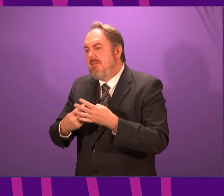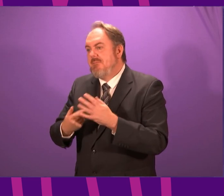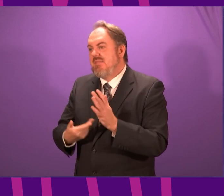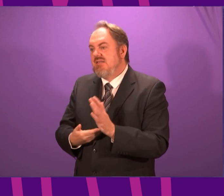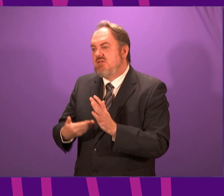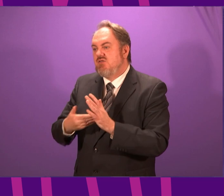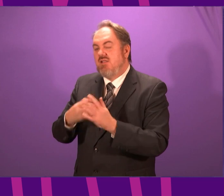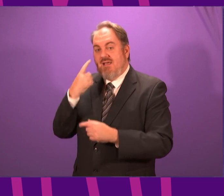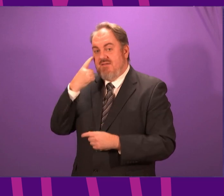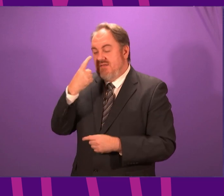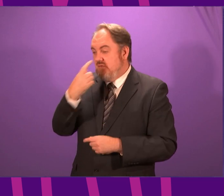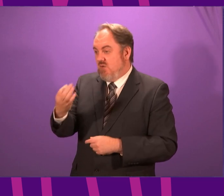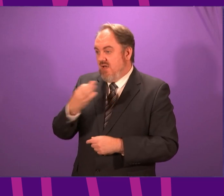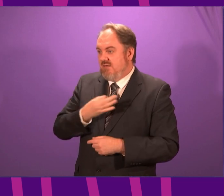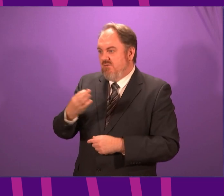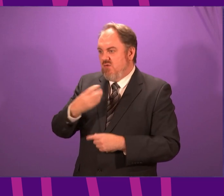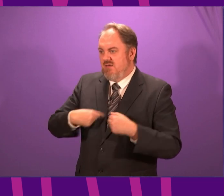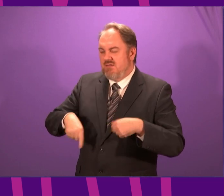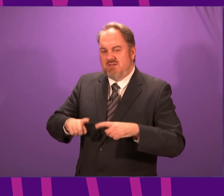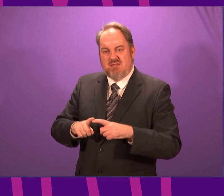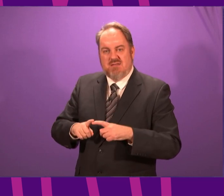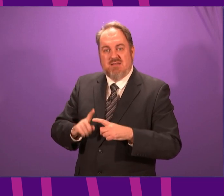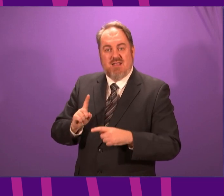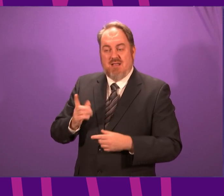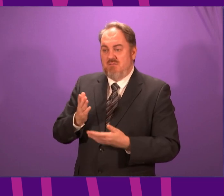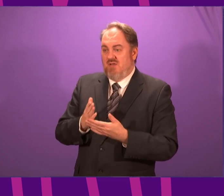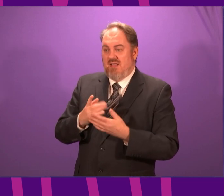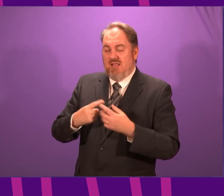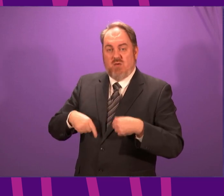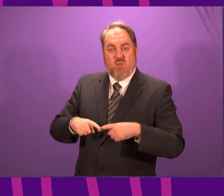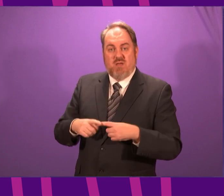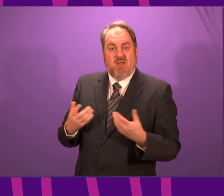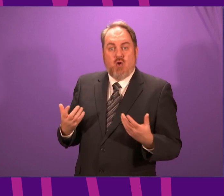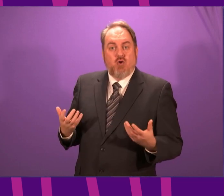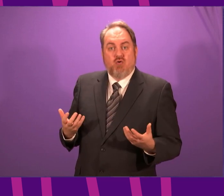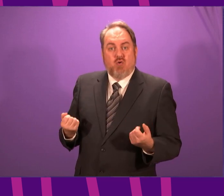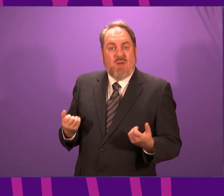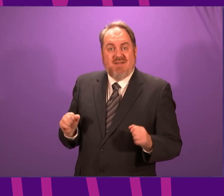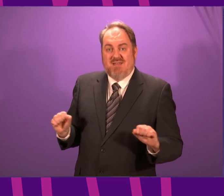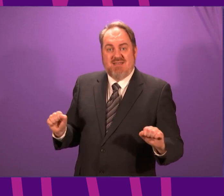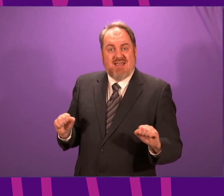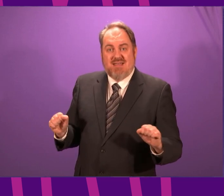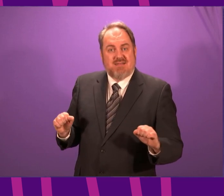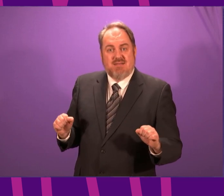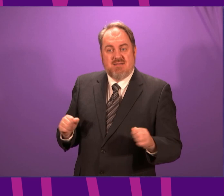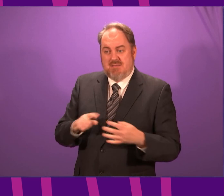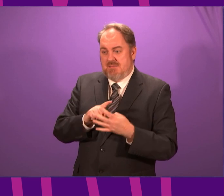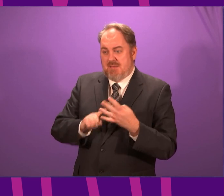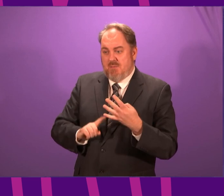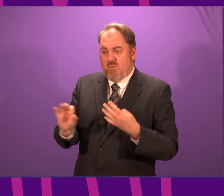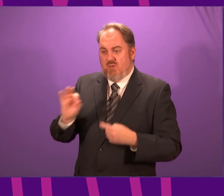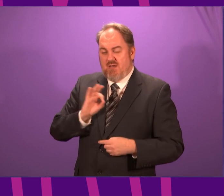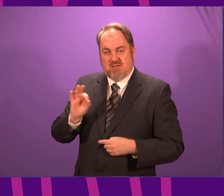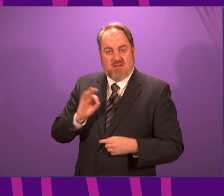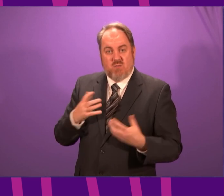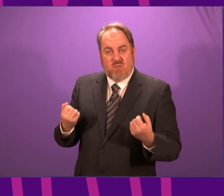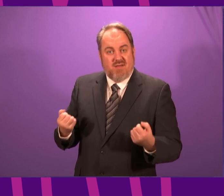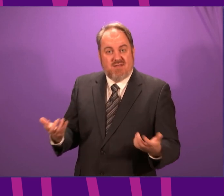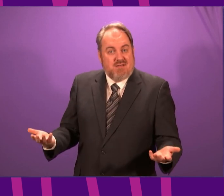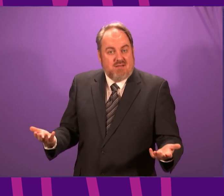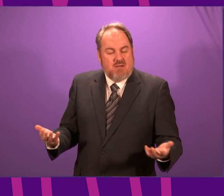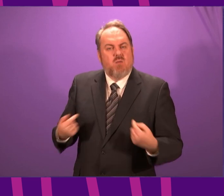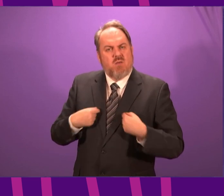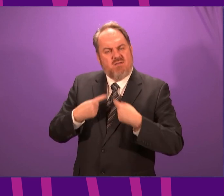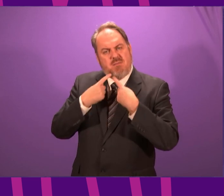additional evidence that has been asked for is evidence that in Scotland or any other country simply does not yet exists. So we will publish and already do